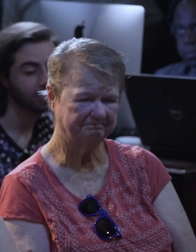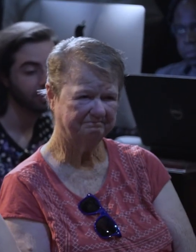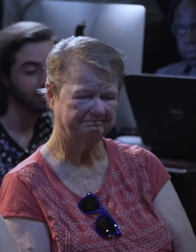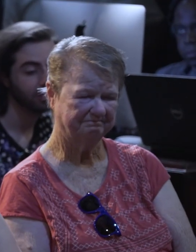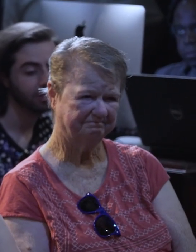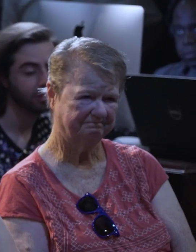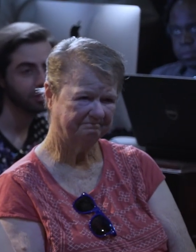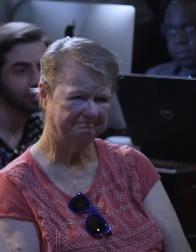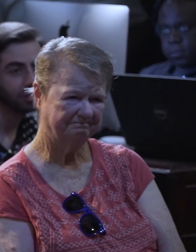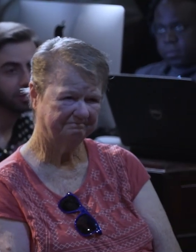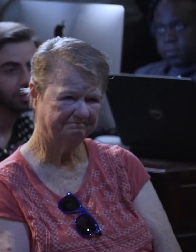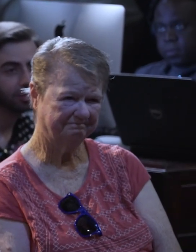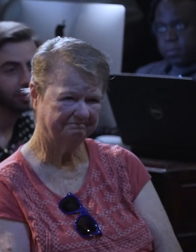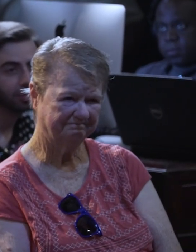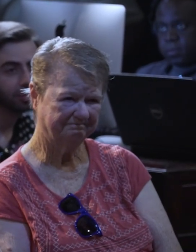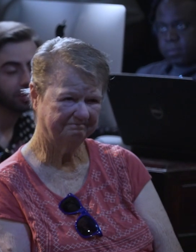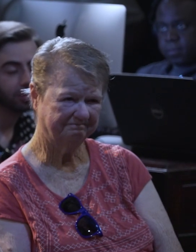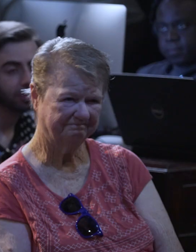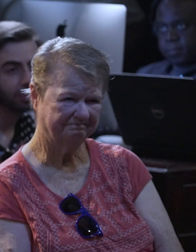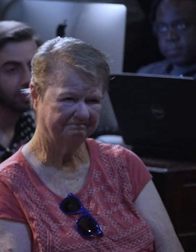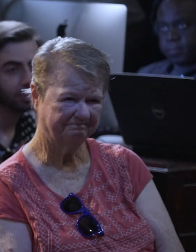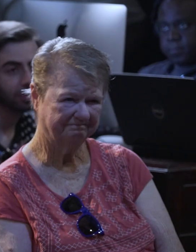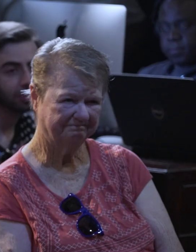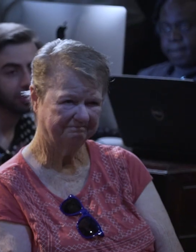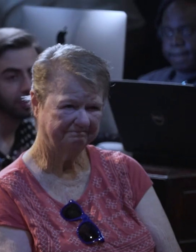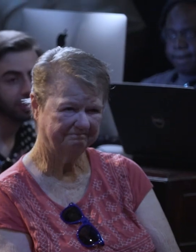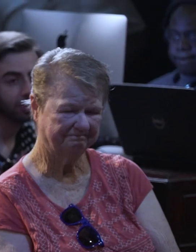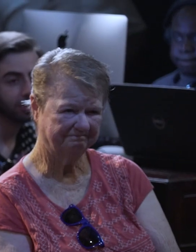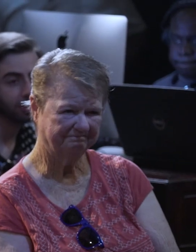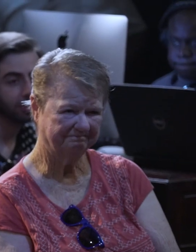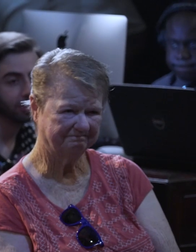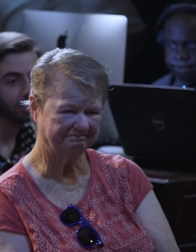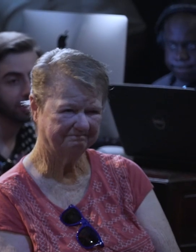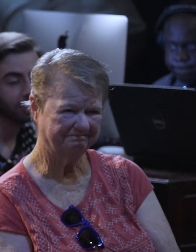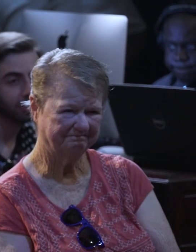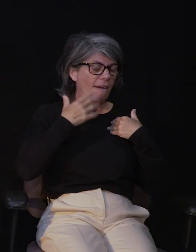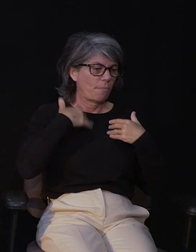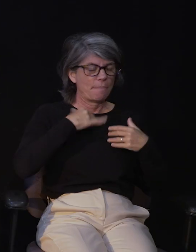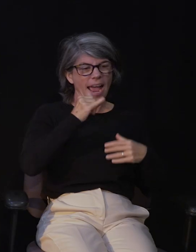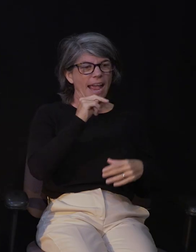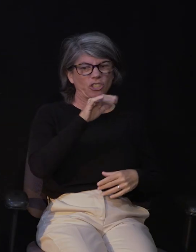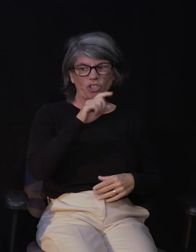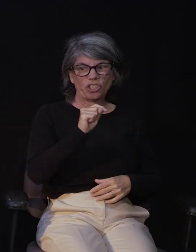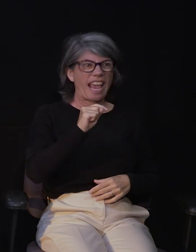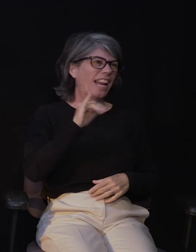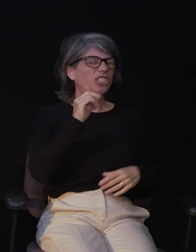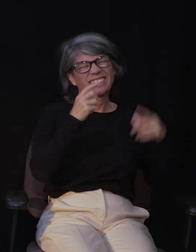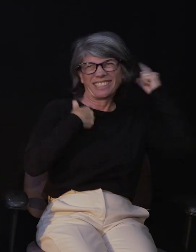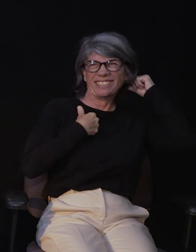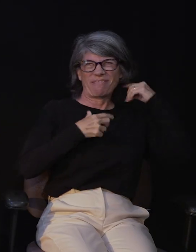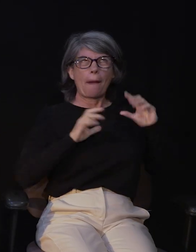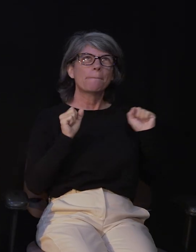I did. But for me to be able to put my little Janet Jackson, boop, boop, remember that